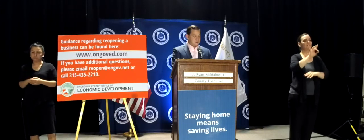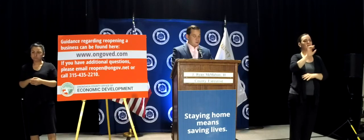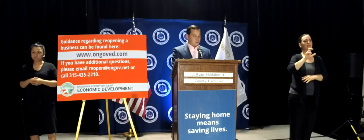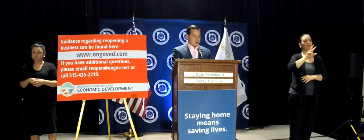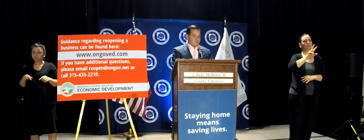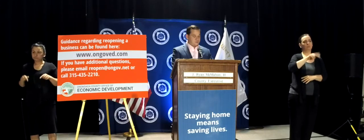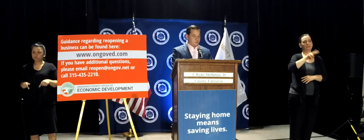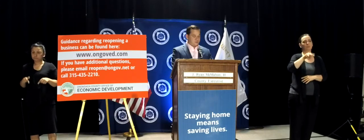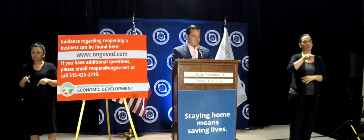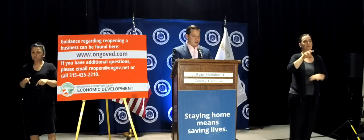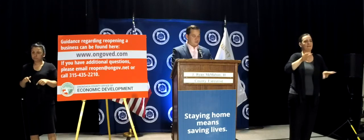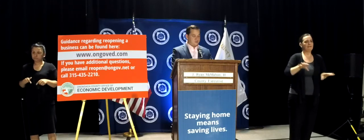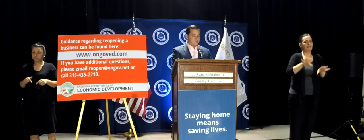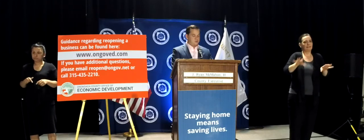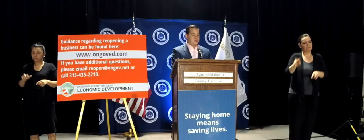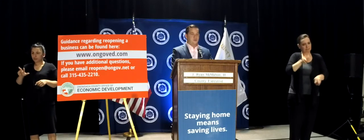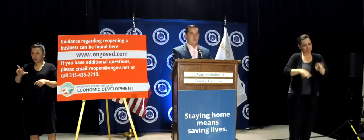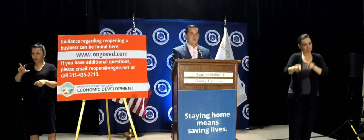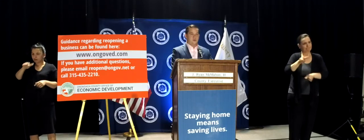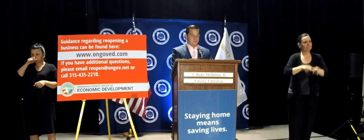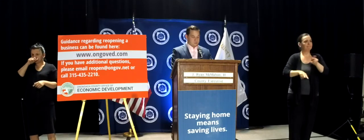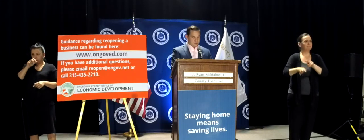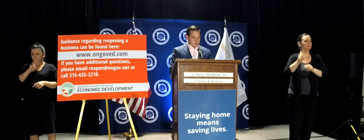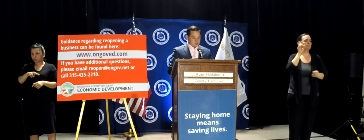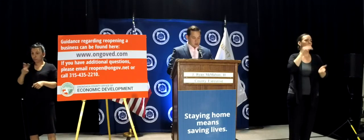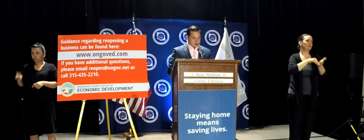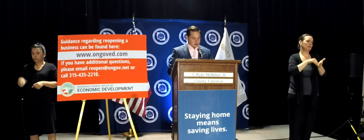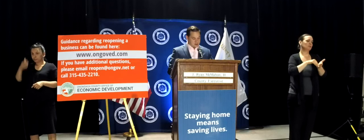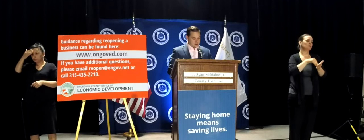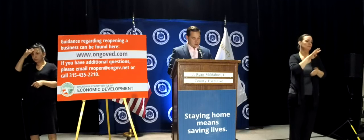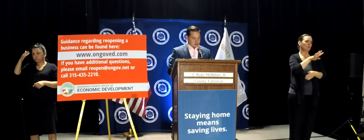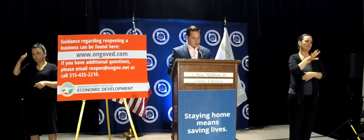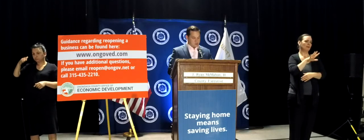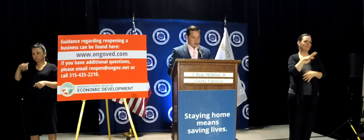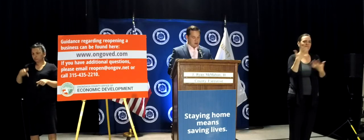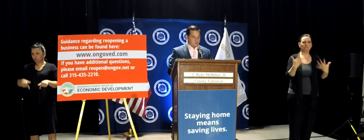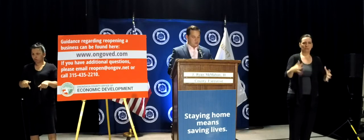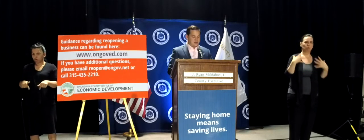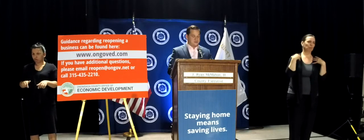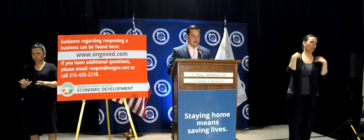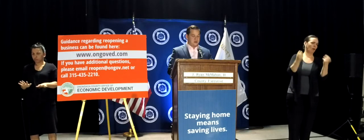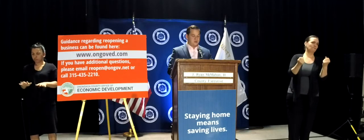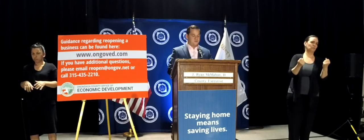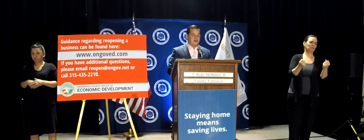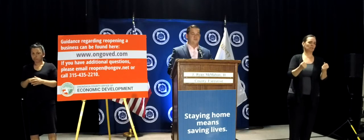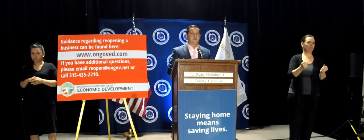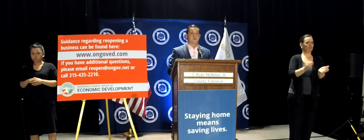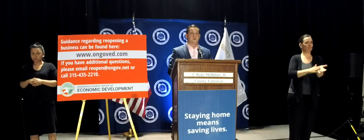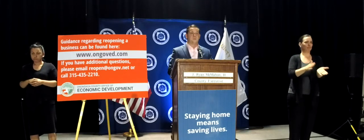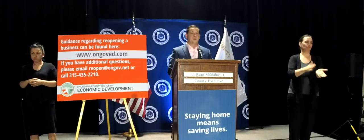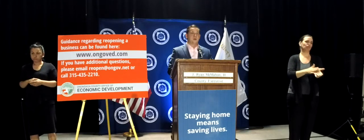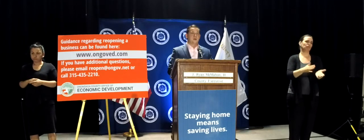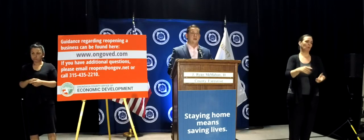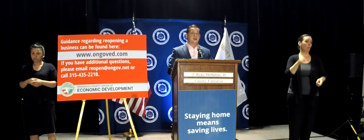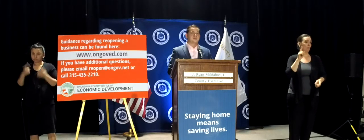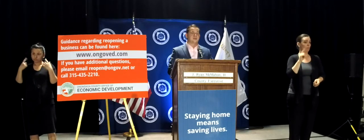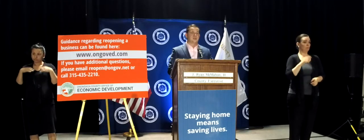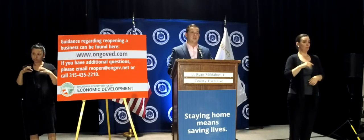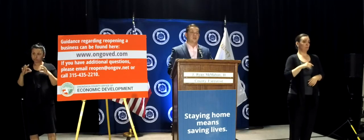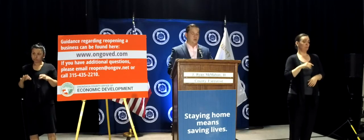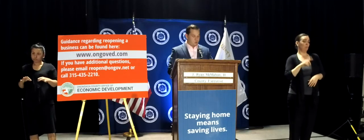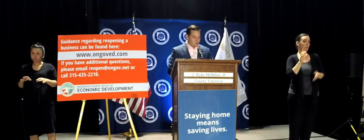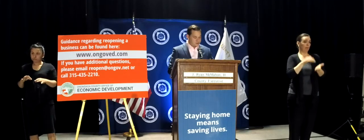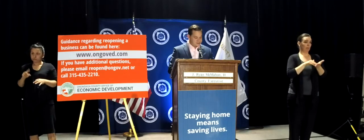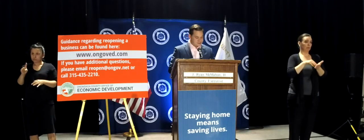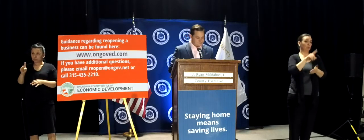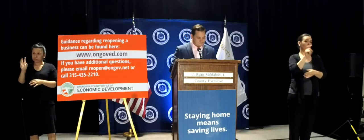cases. 1,045 individuals have recovered, and we now have 1,905 people in